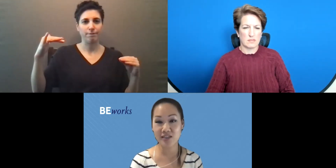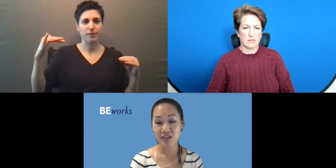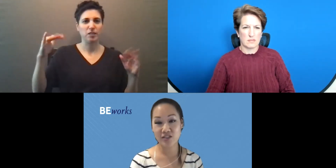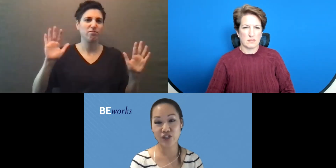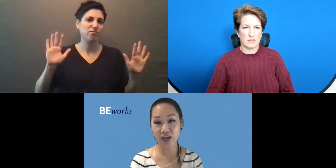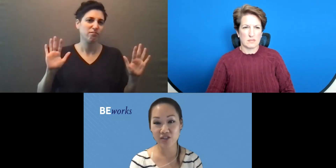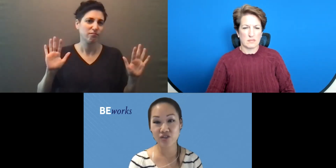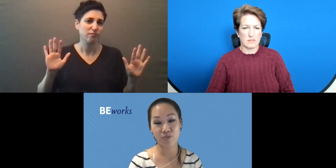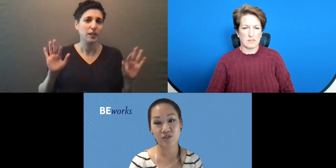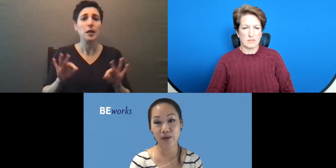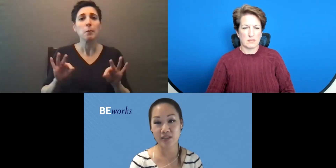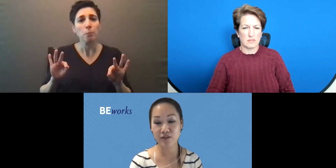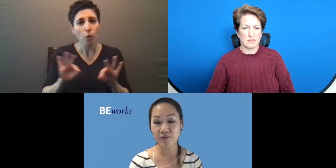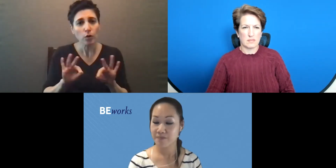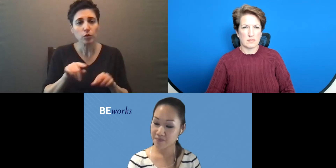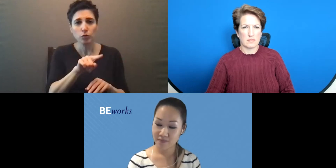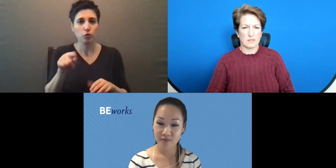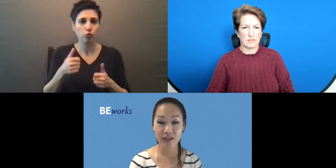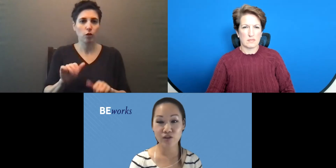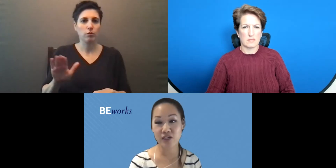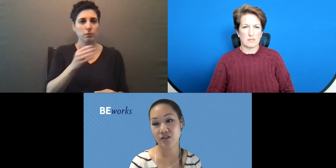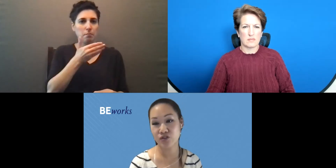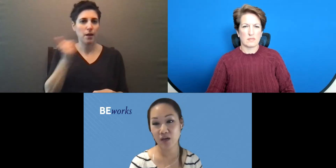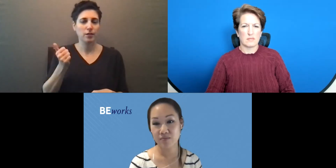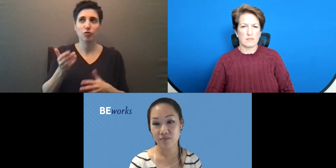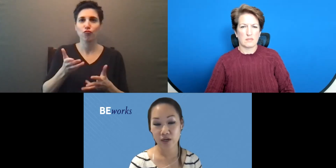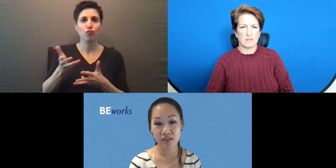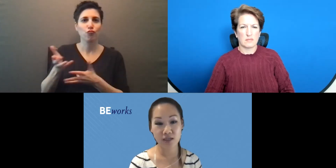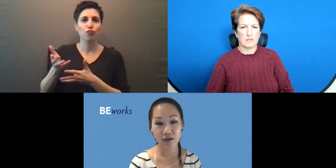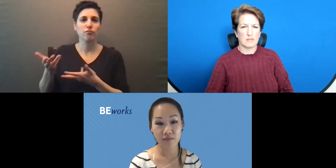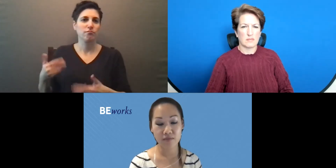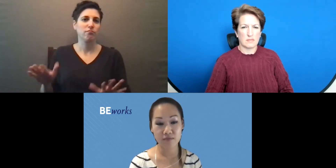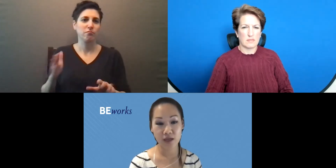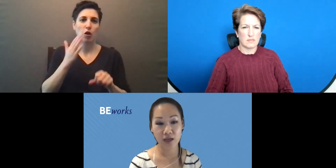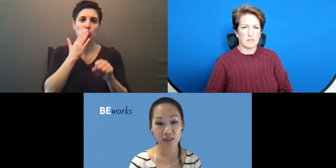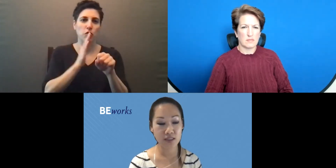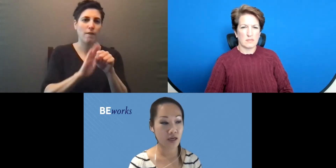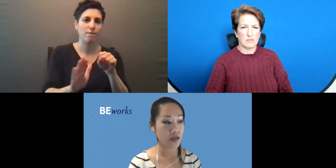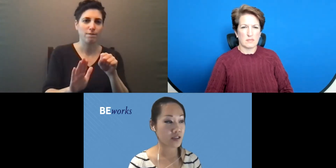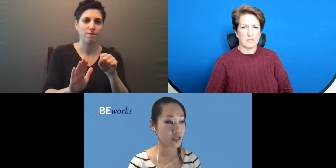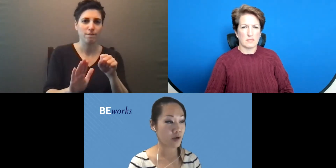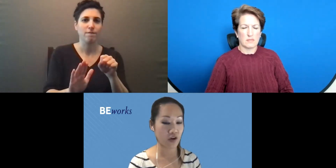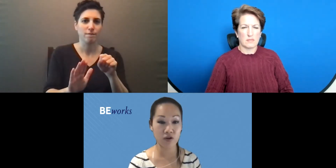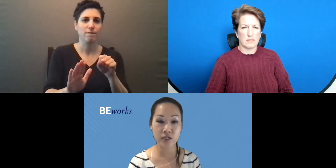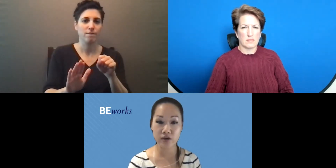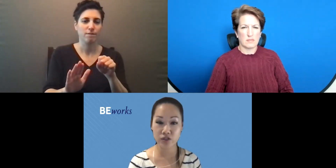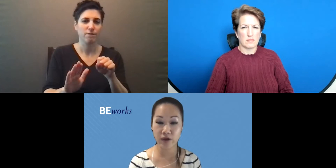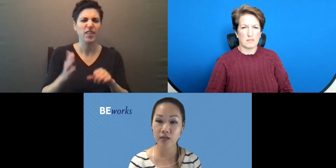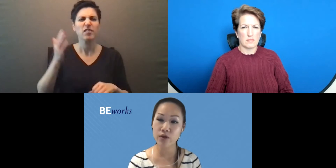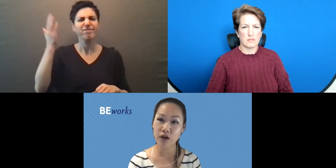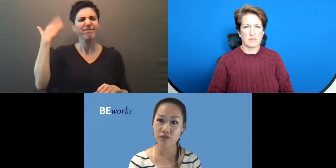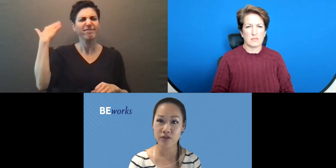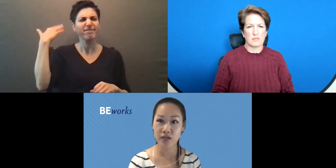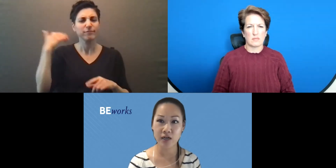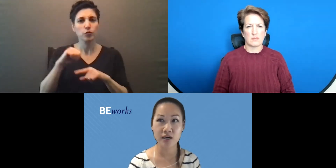could to change their perspective, then you've done a good job, right? And in some of our earlier training,